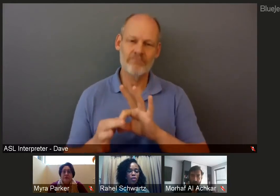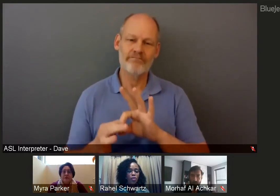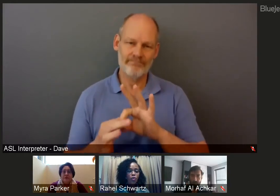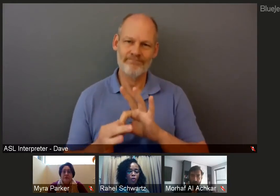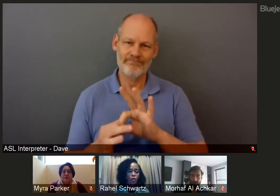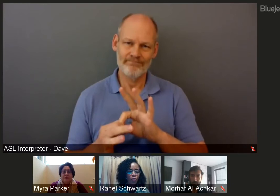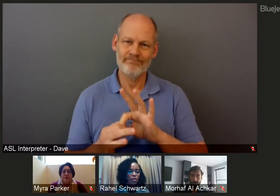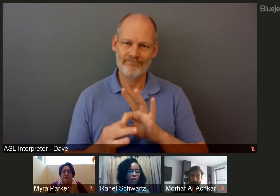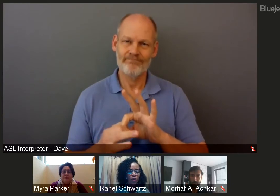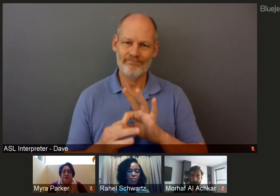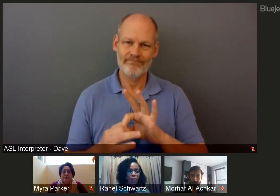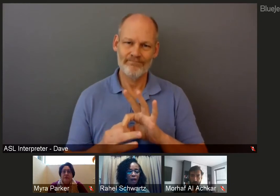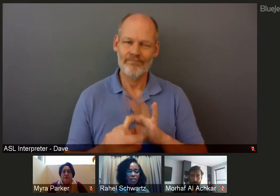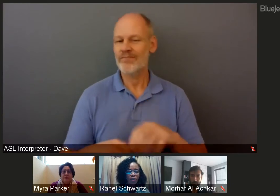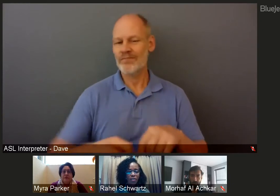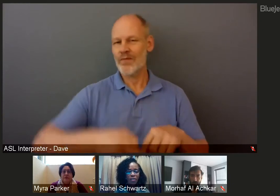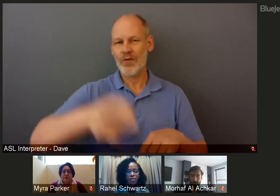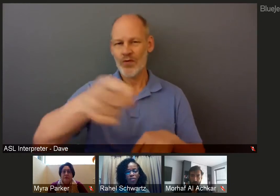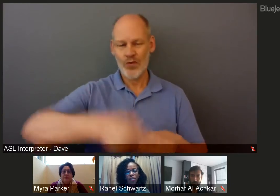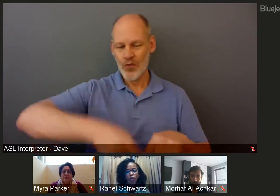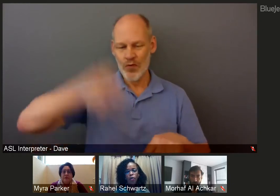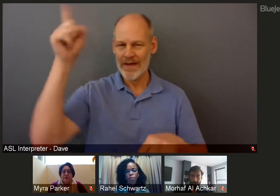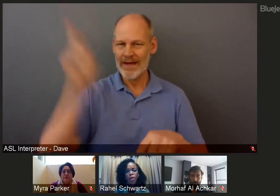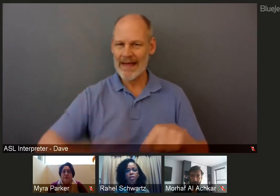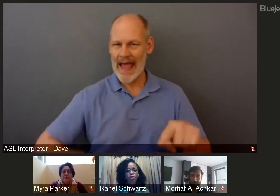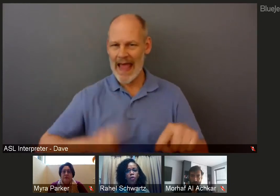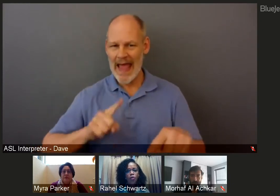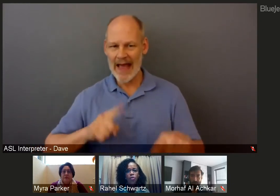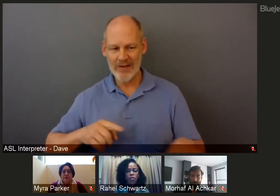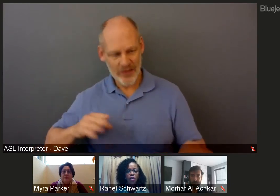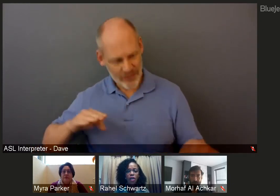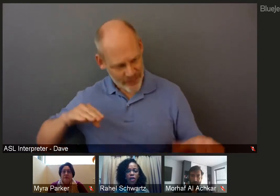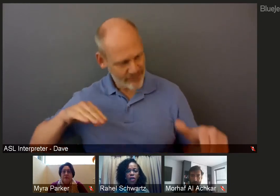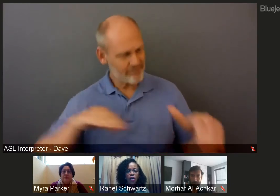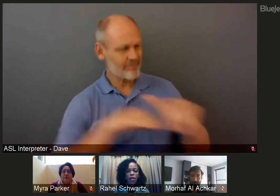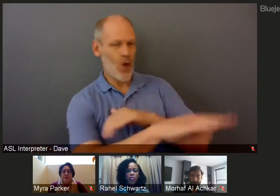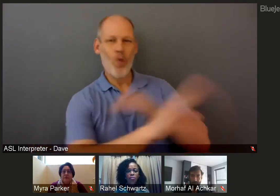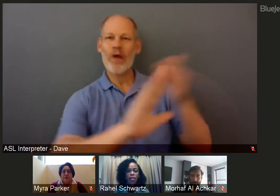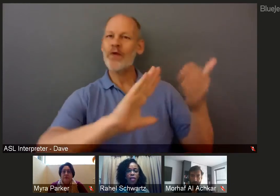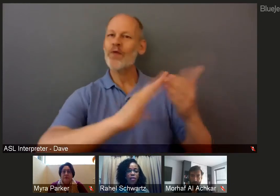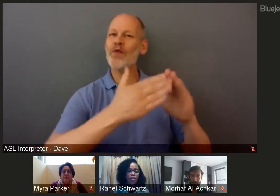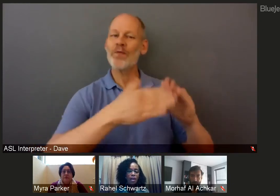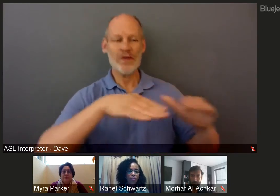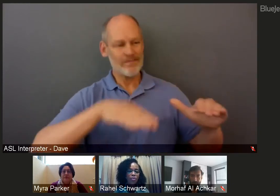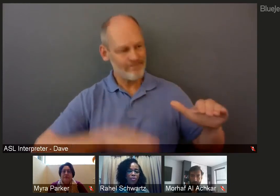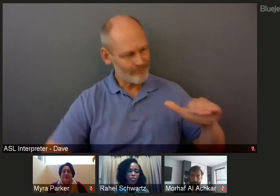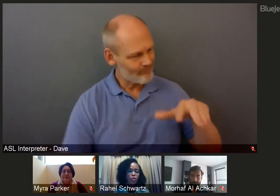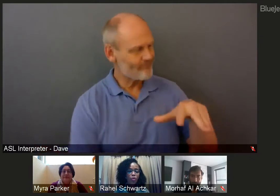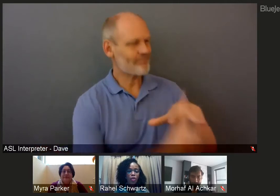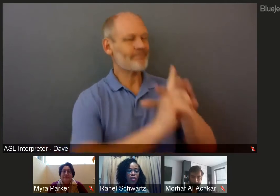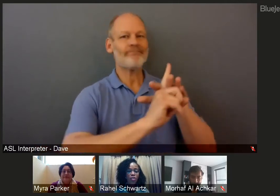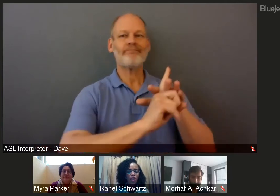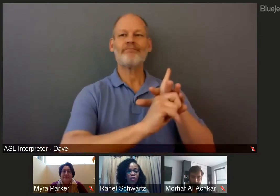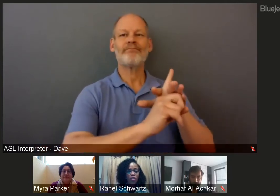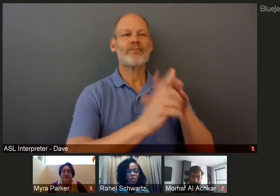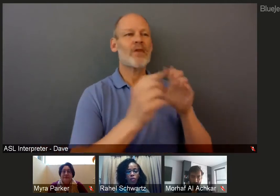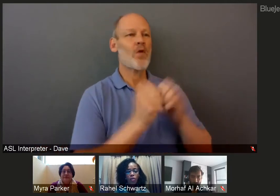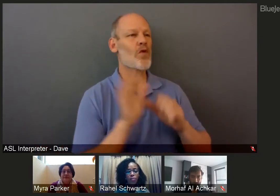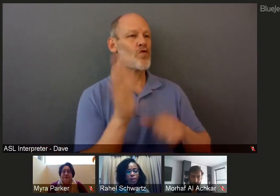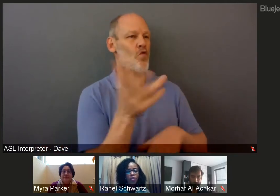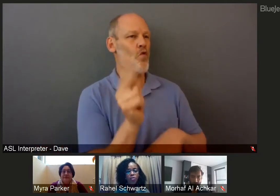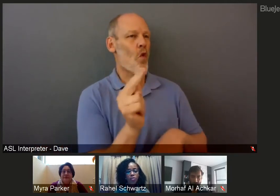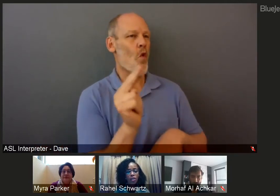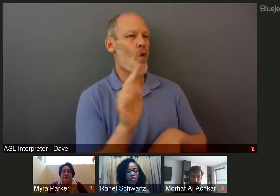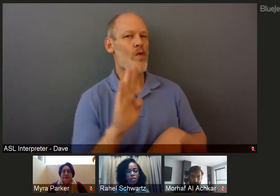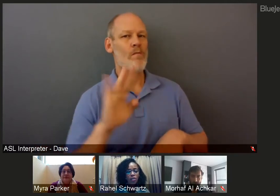based on your own biases or based on, a lot of times, organizations say,